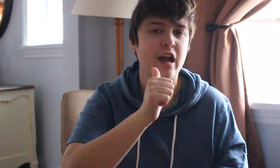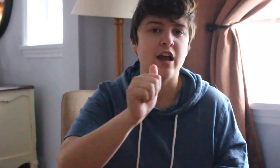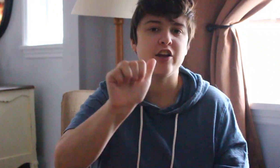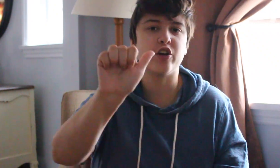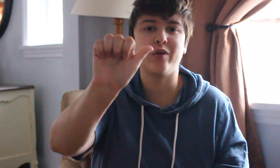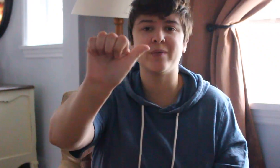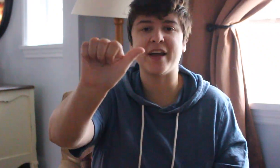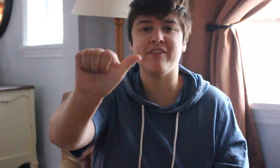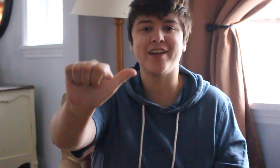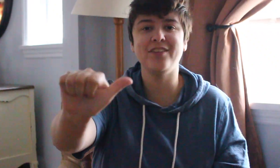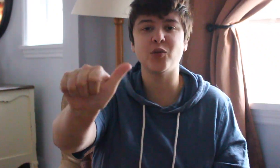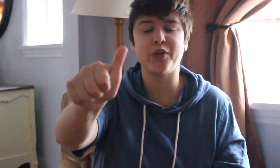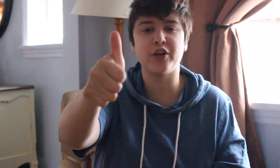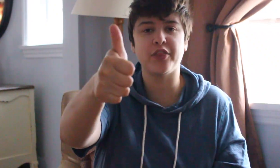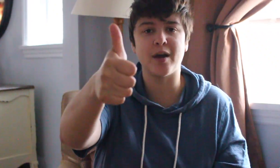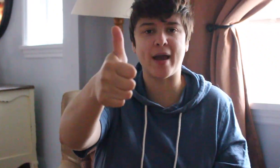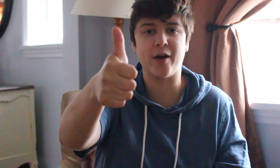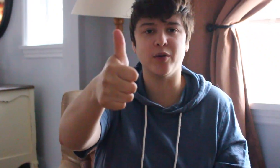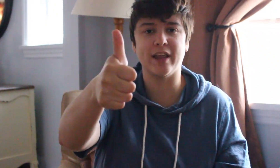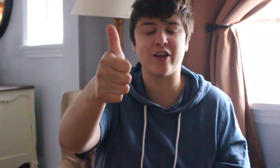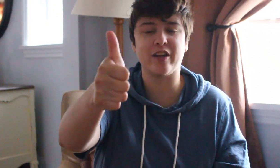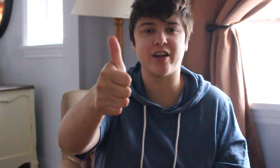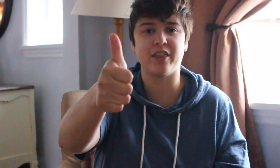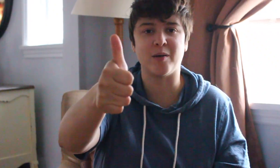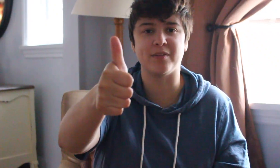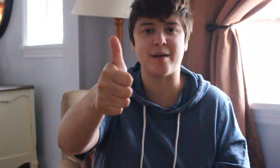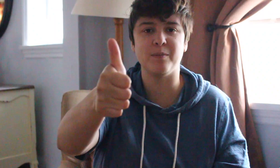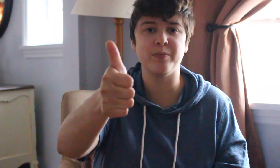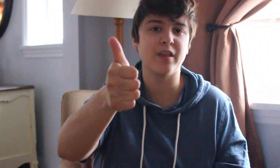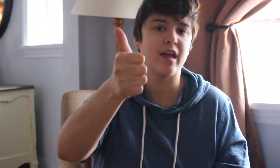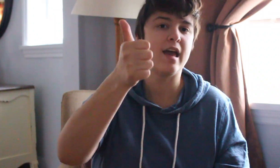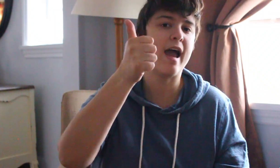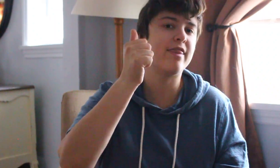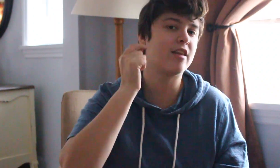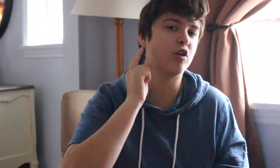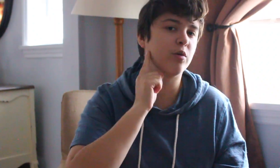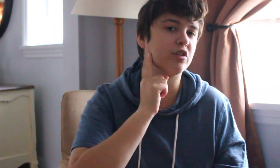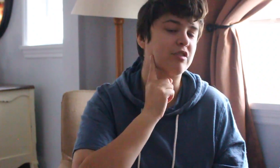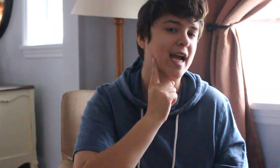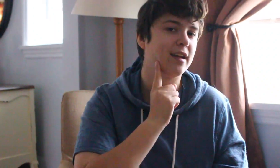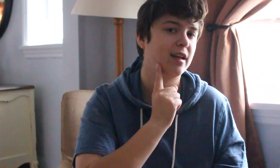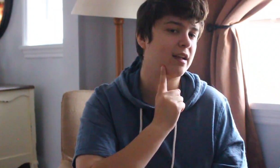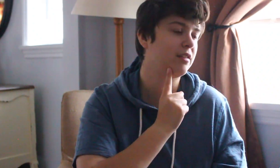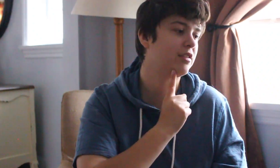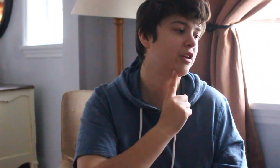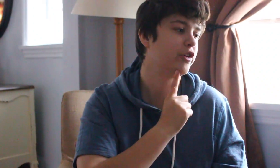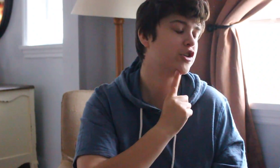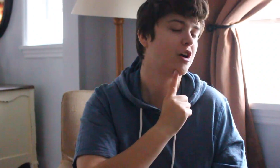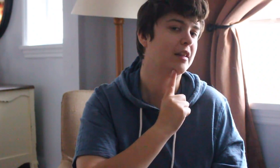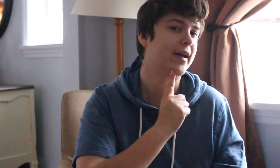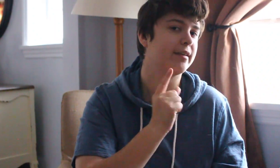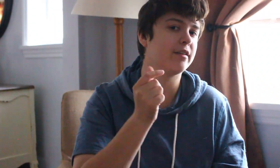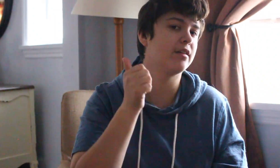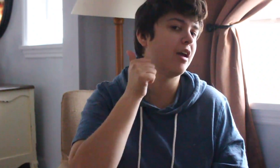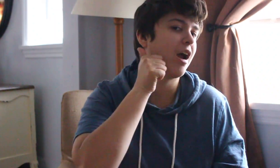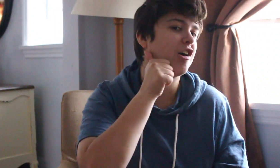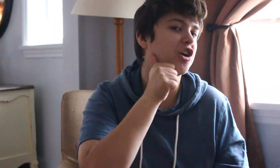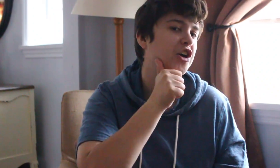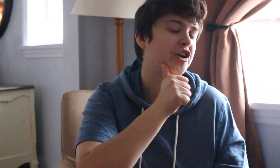You're going to make a fist with your thumb out like you're giving a thumbs up and then you're going to drag it against your jaw line. Girl.